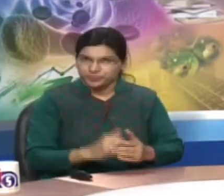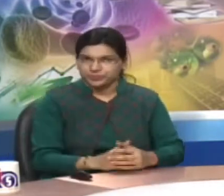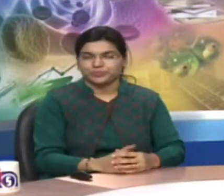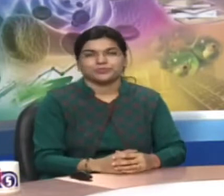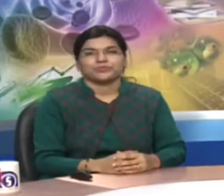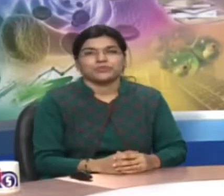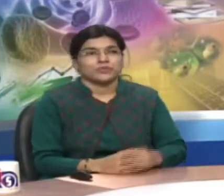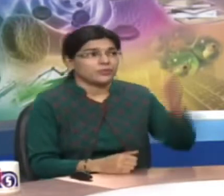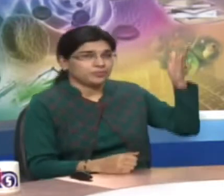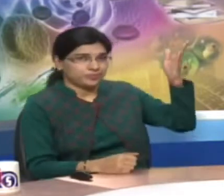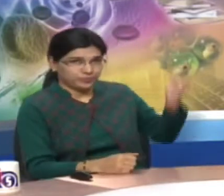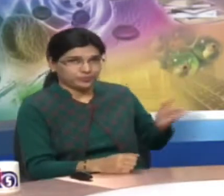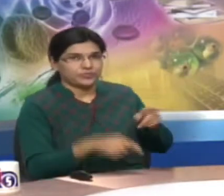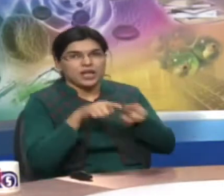This is the sign of where.